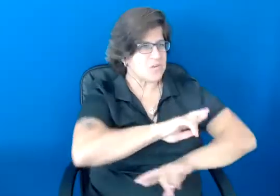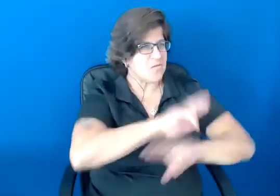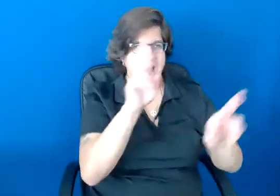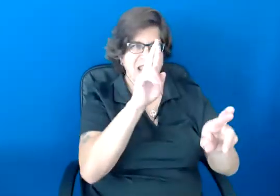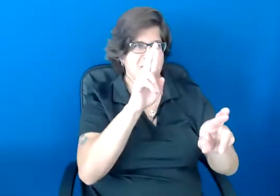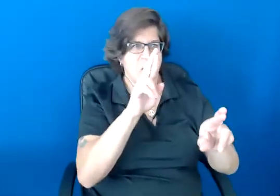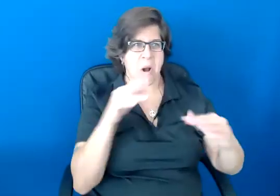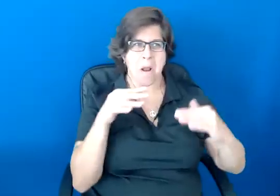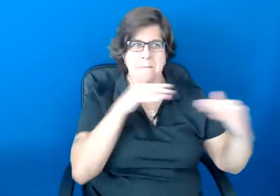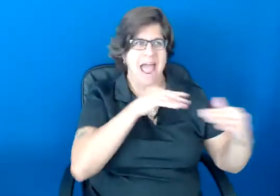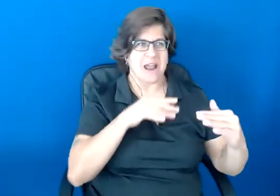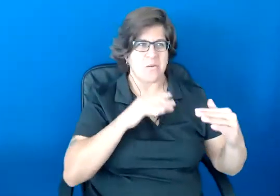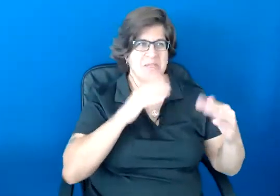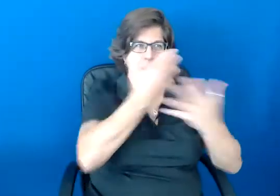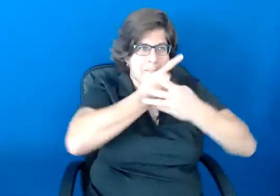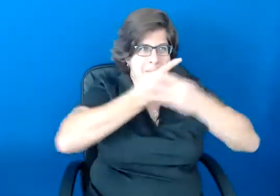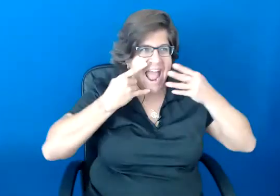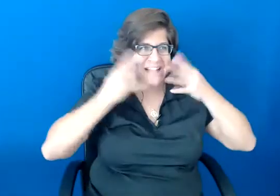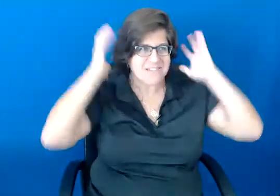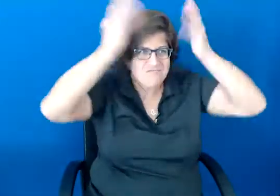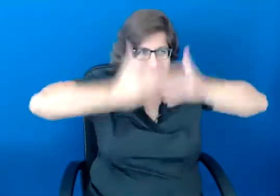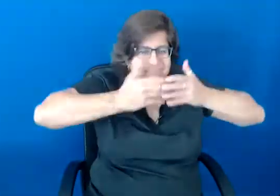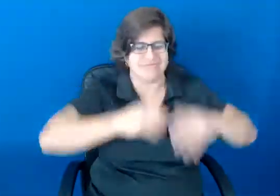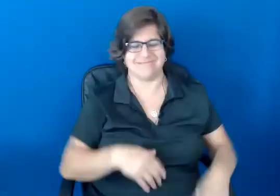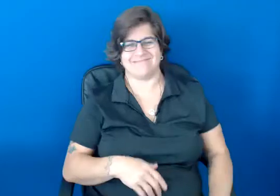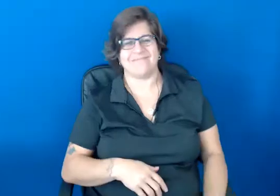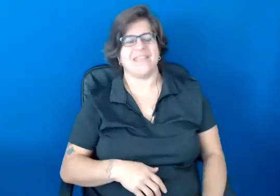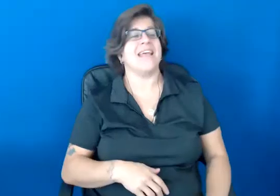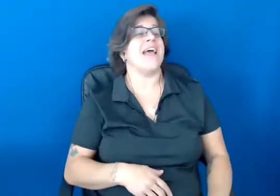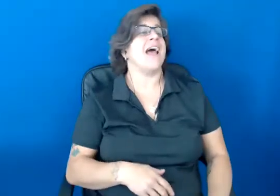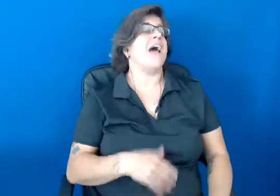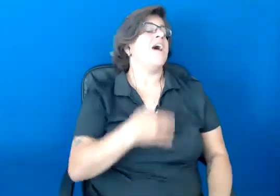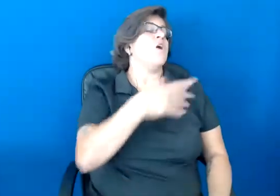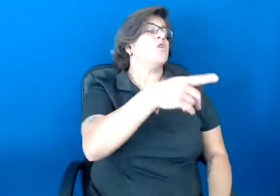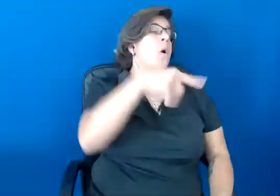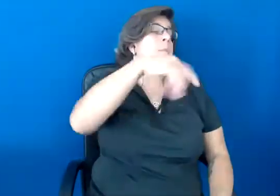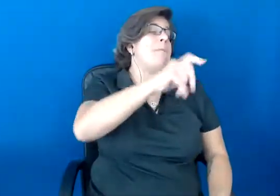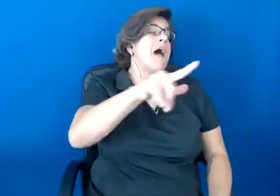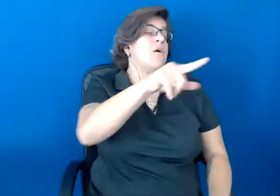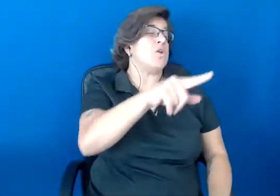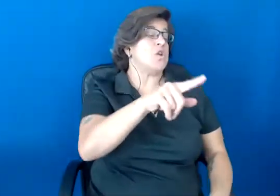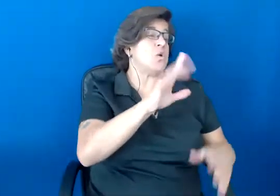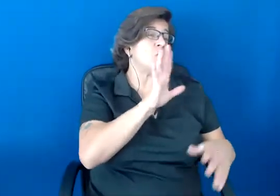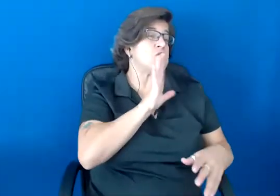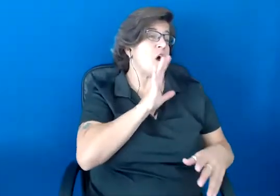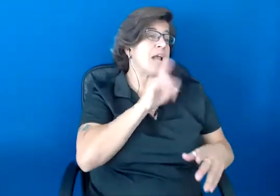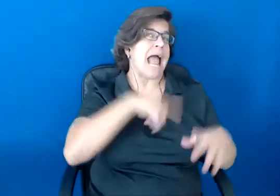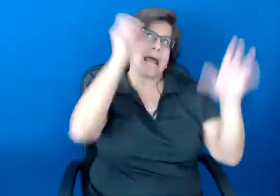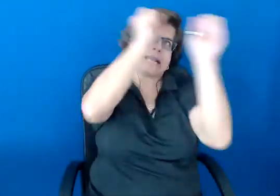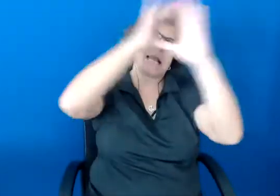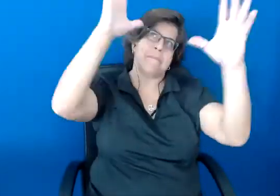ready for the battle, so good for her. Thank you so much, Polly. You know, when you were talking, I had this image, and I wanted to share it with